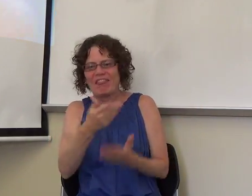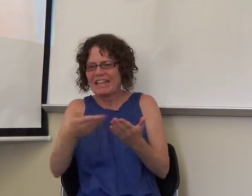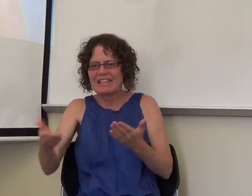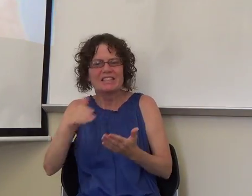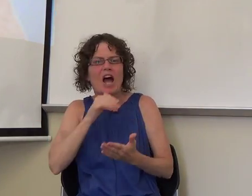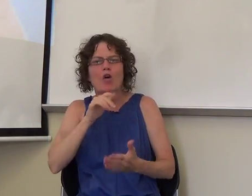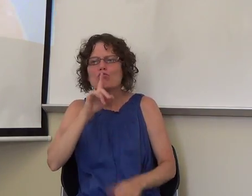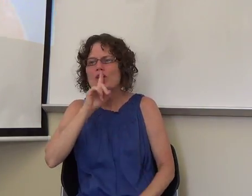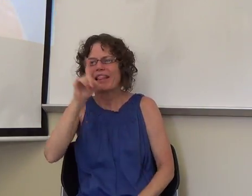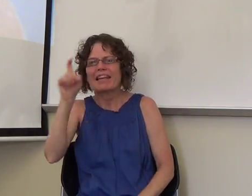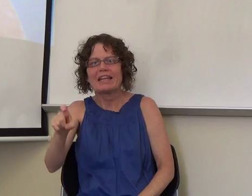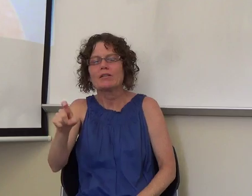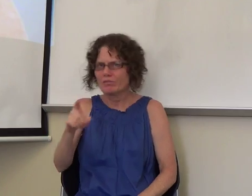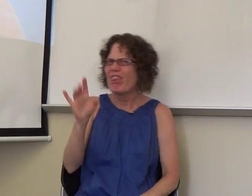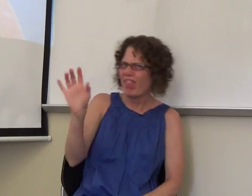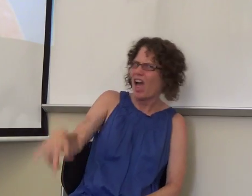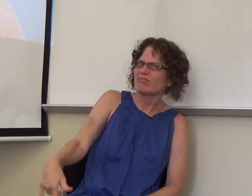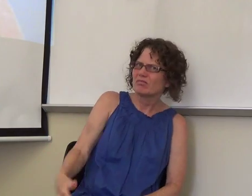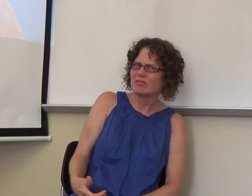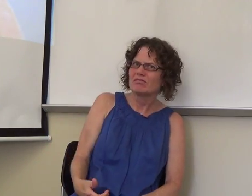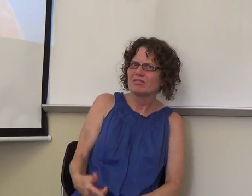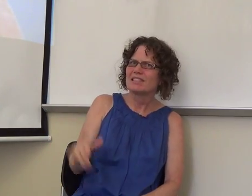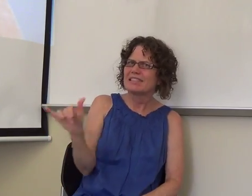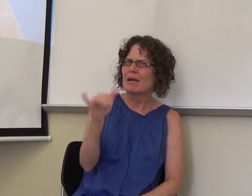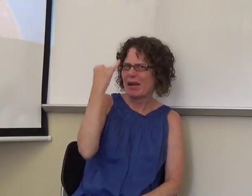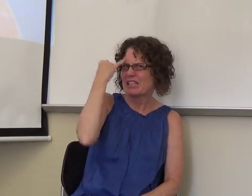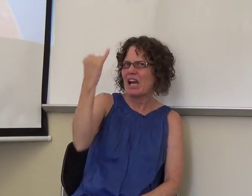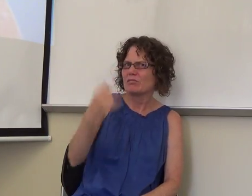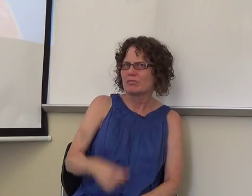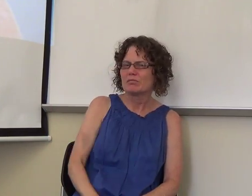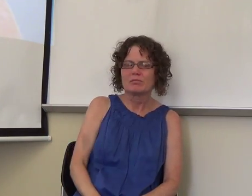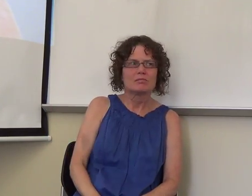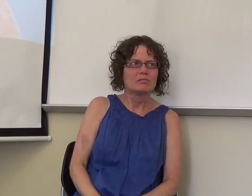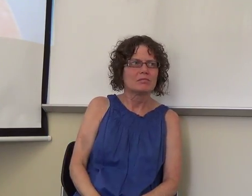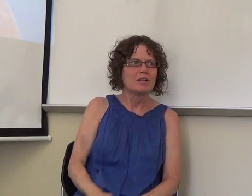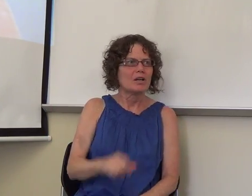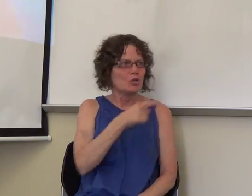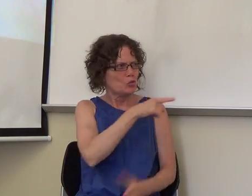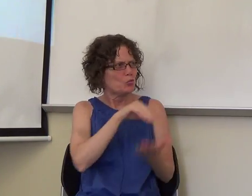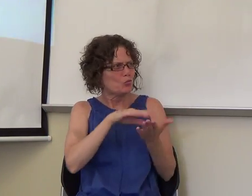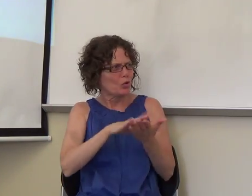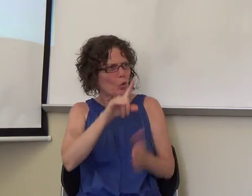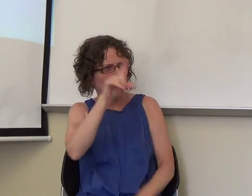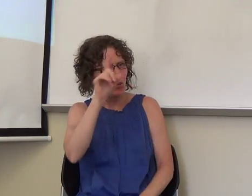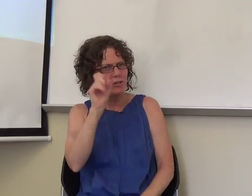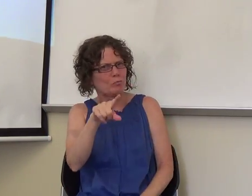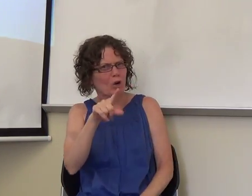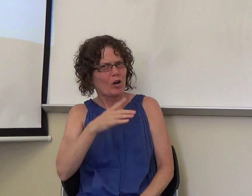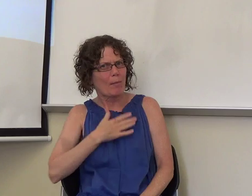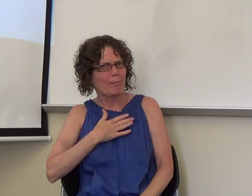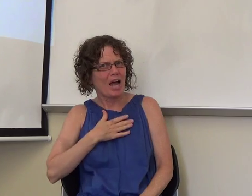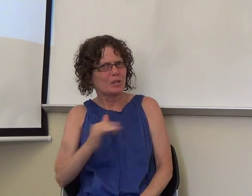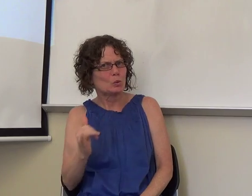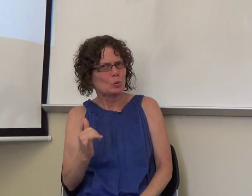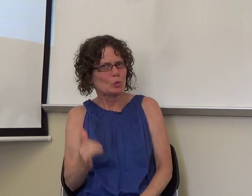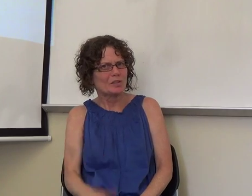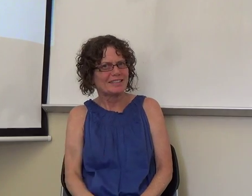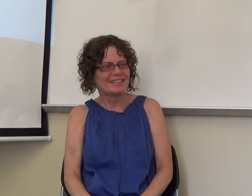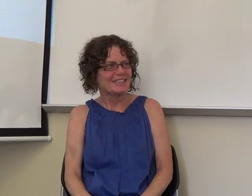Yes, that's the same kind of thing. Okay, did you put a question mark on it? I put what? You put a question mark there, okay. Okay, as long as I